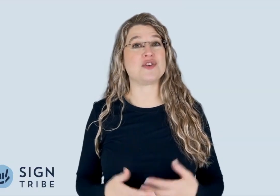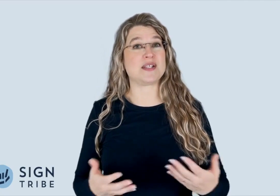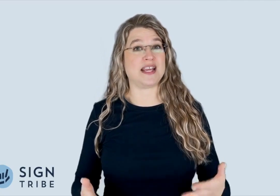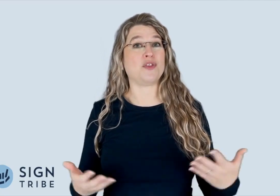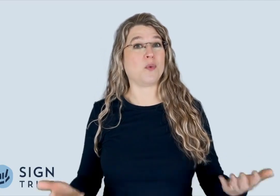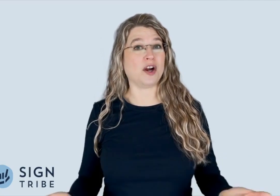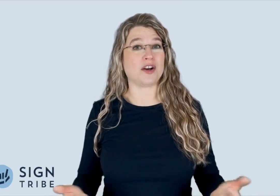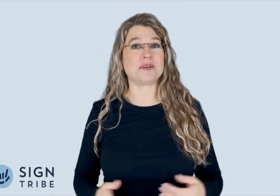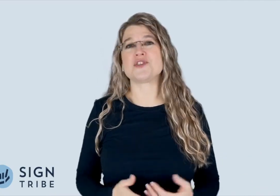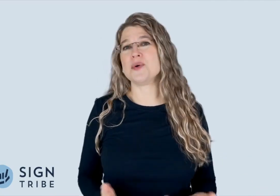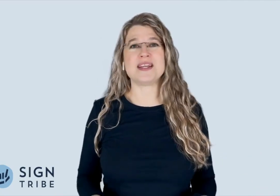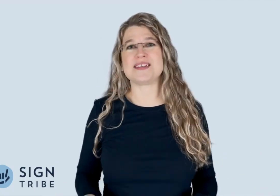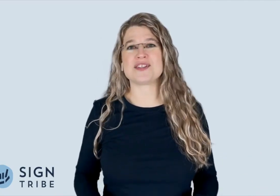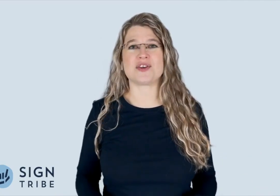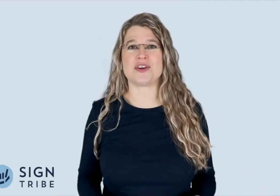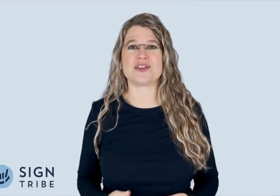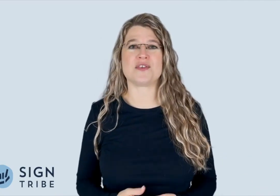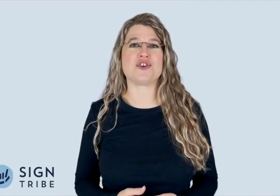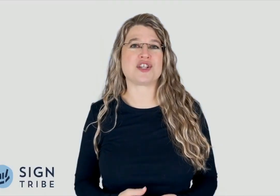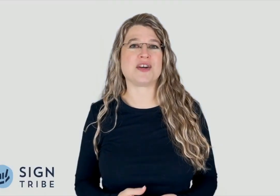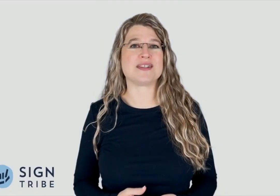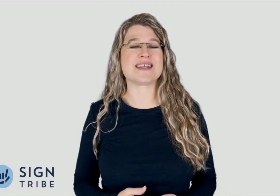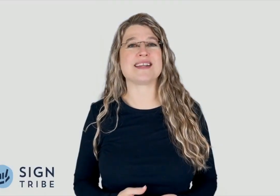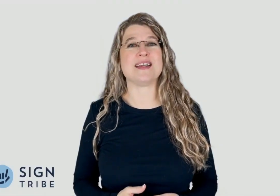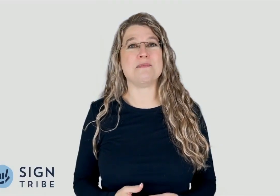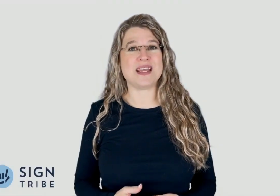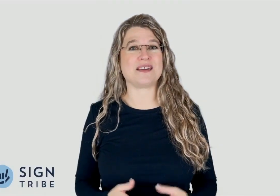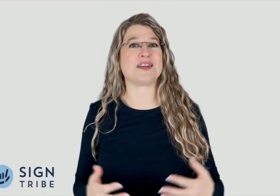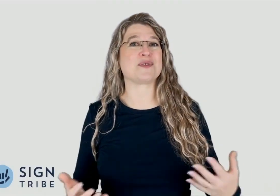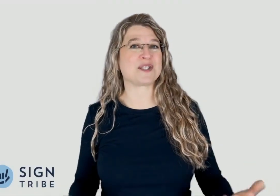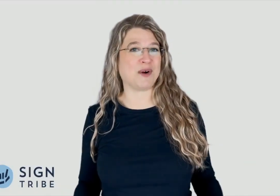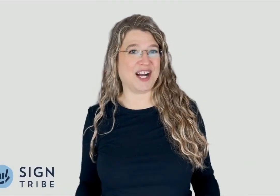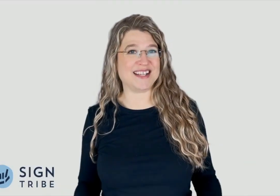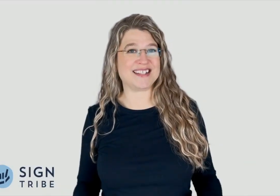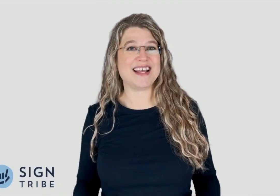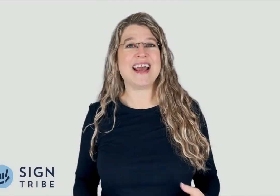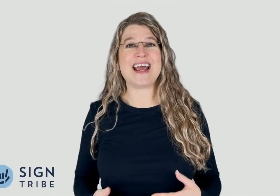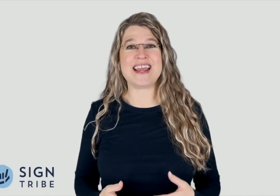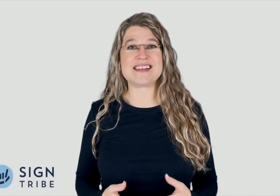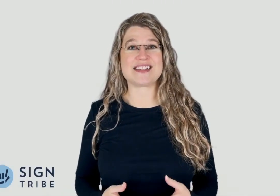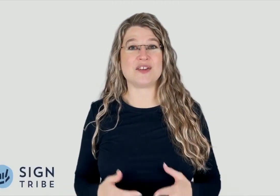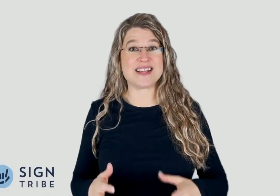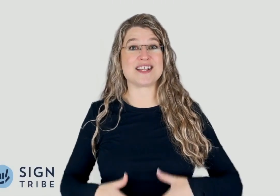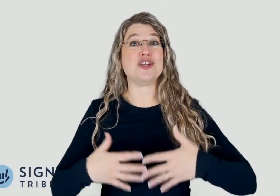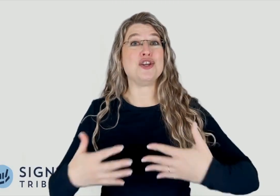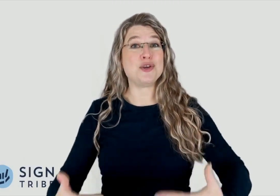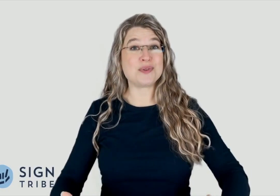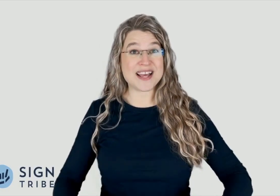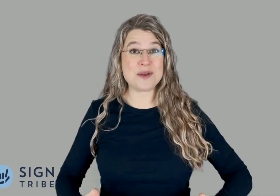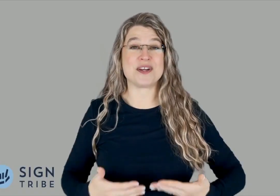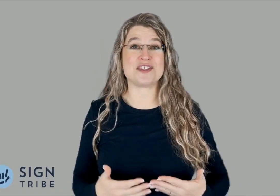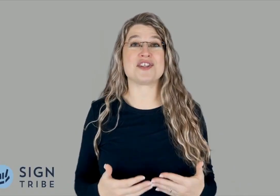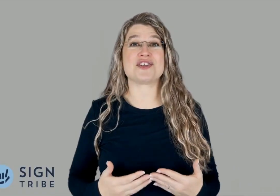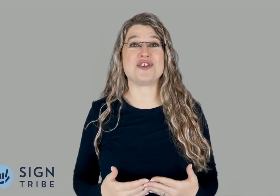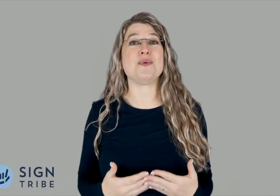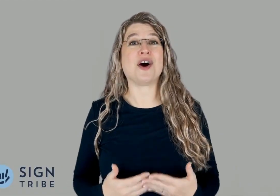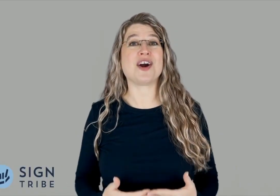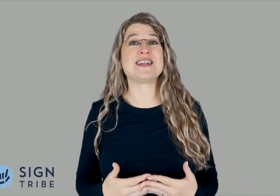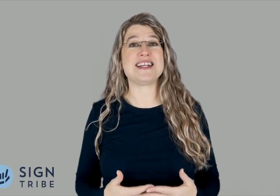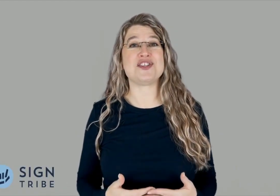say the word. Don't get discouraged if your child doesn't immediately respond. ASL is a new language, so you are teaching them